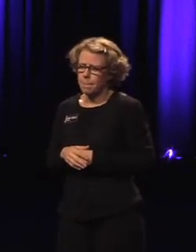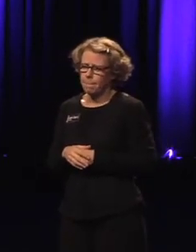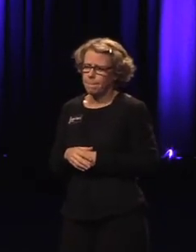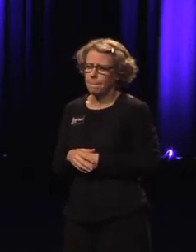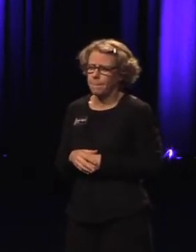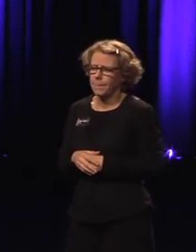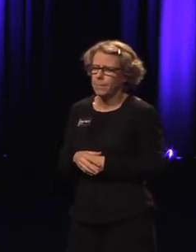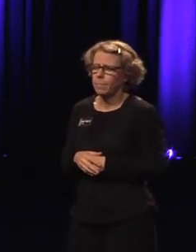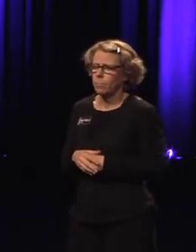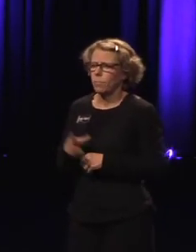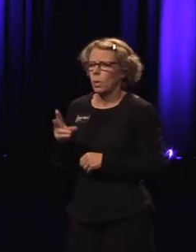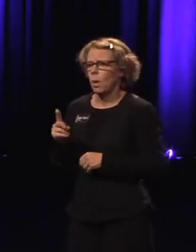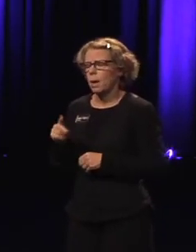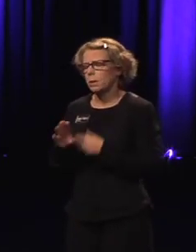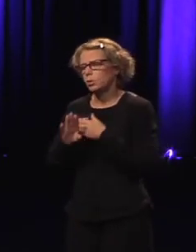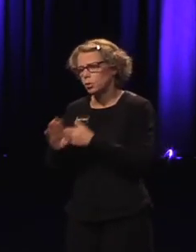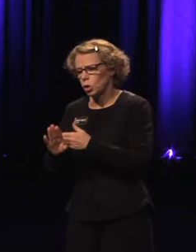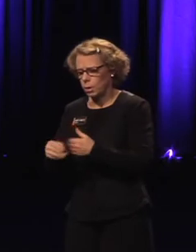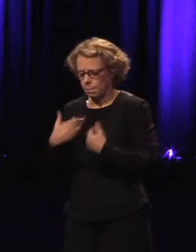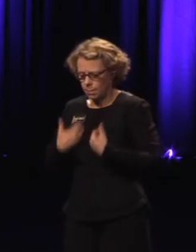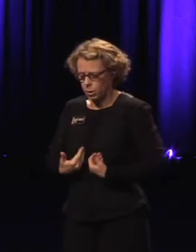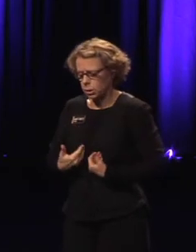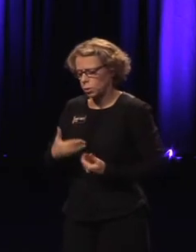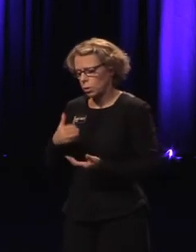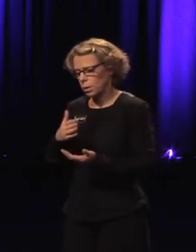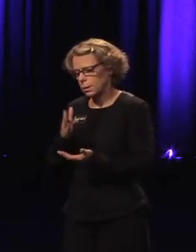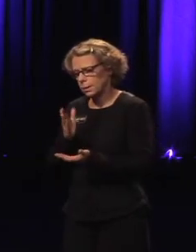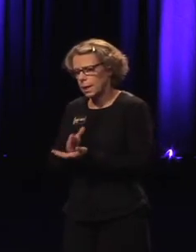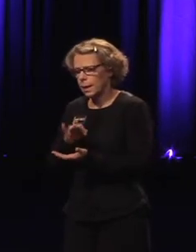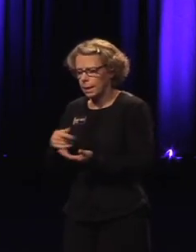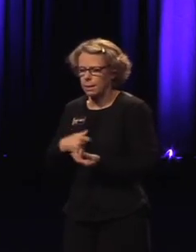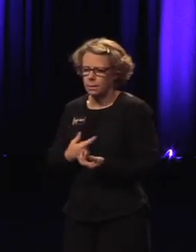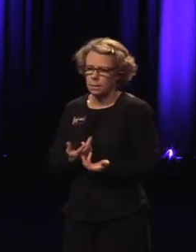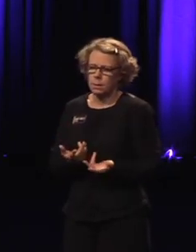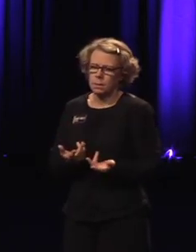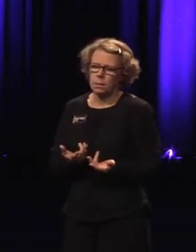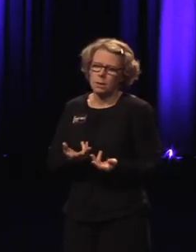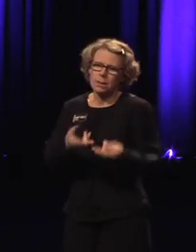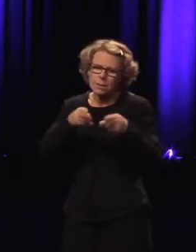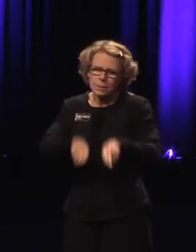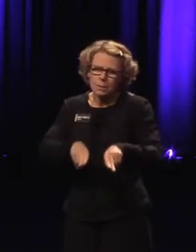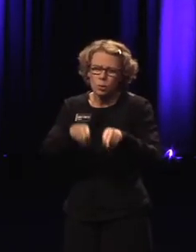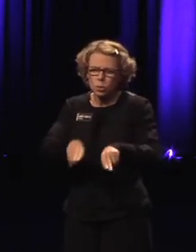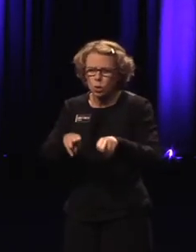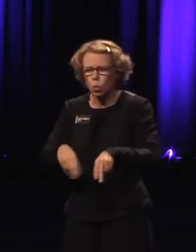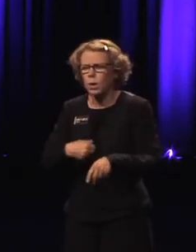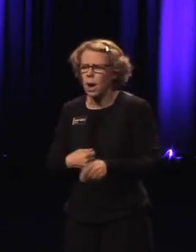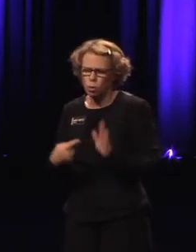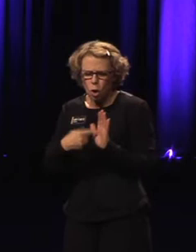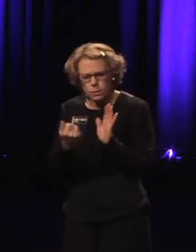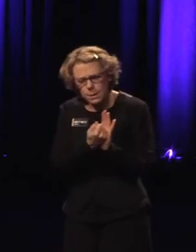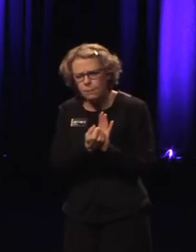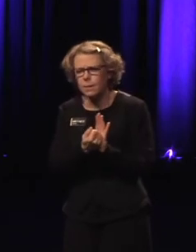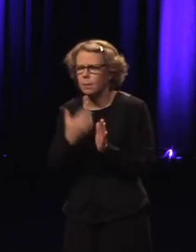protections, such as personal security, justice administration, rule of law, good